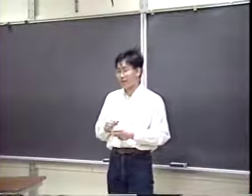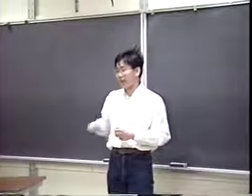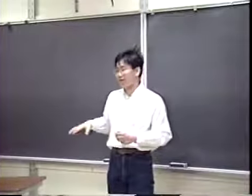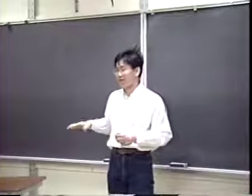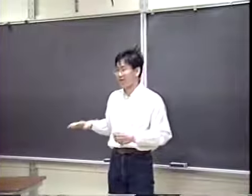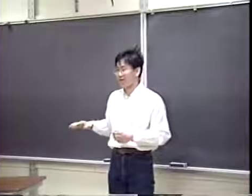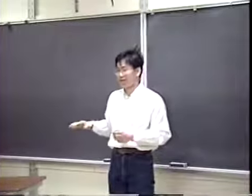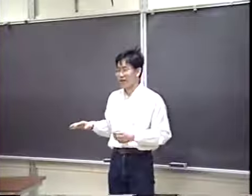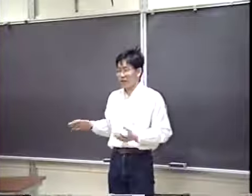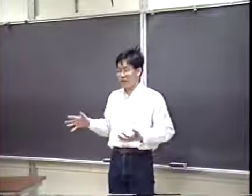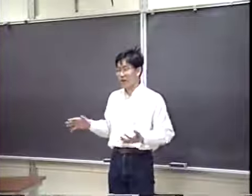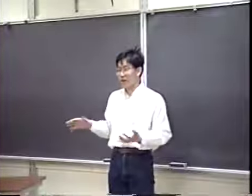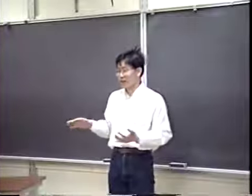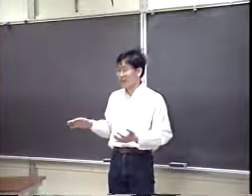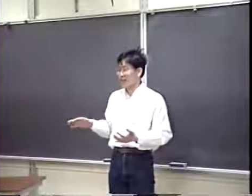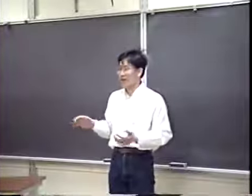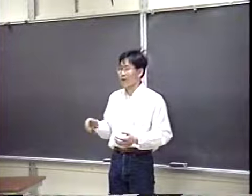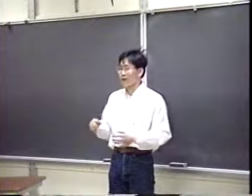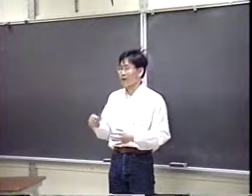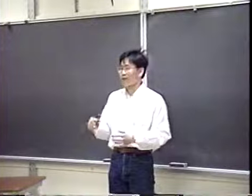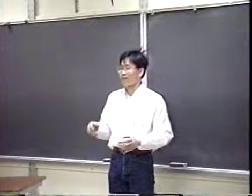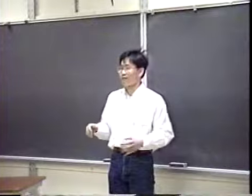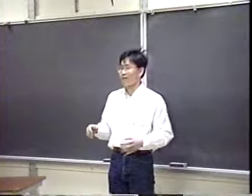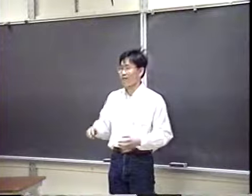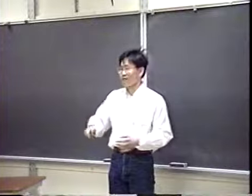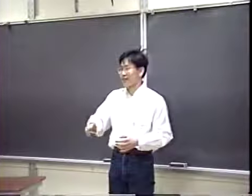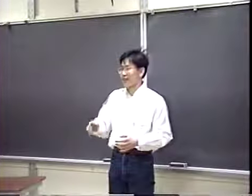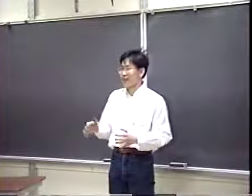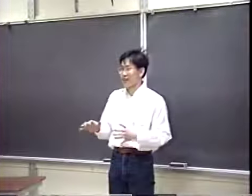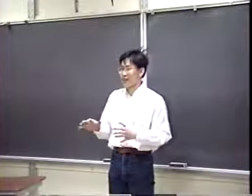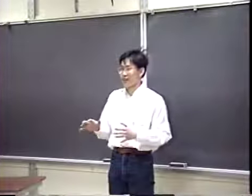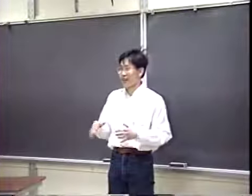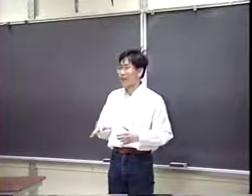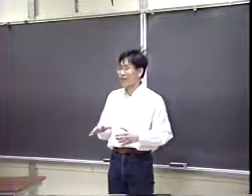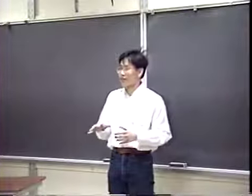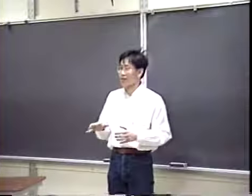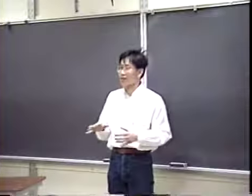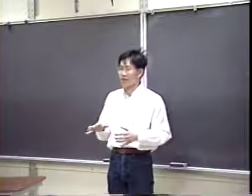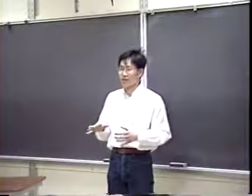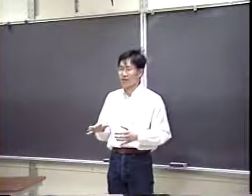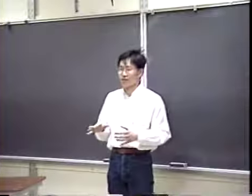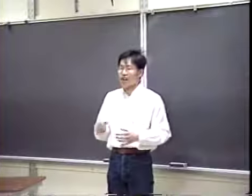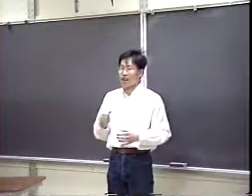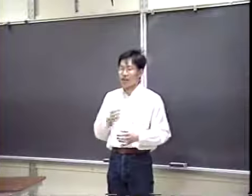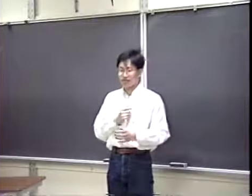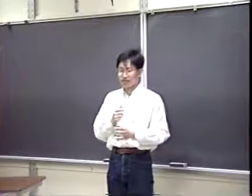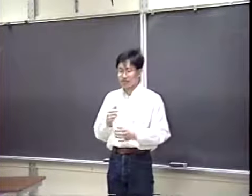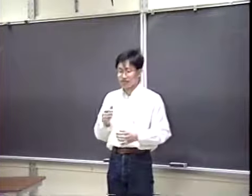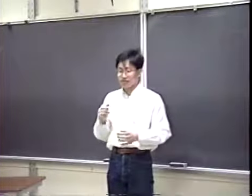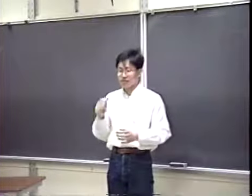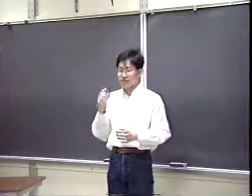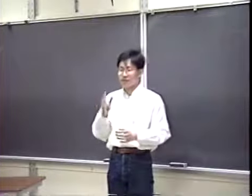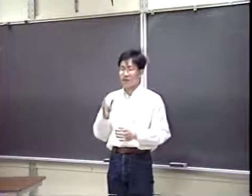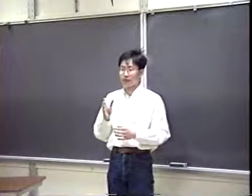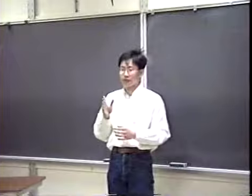man, I don't know for what reason, he wear some animals, and he give one